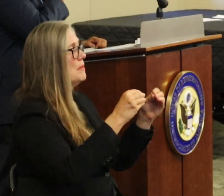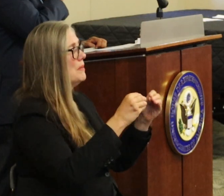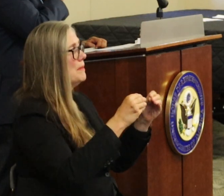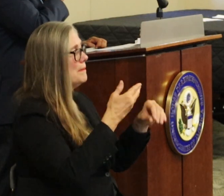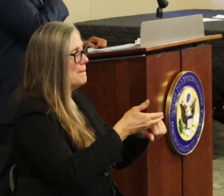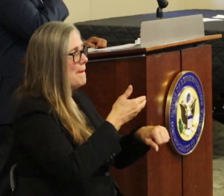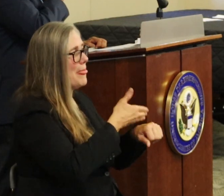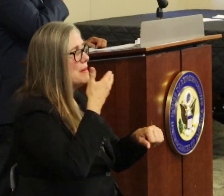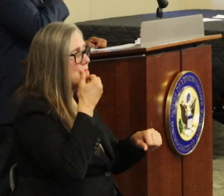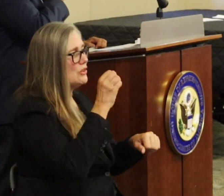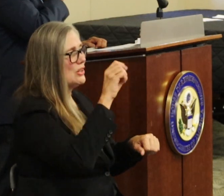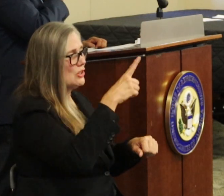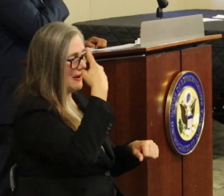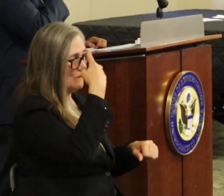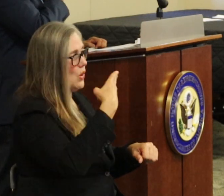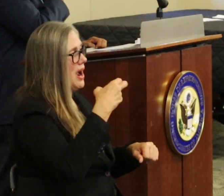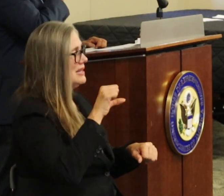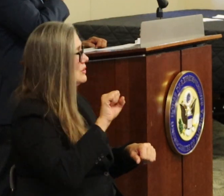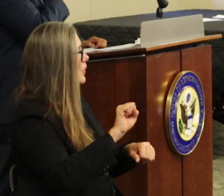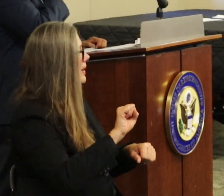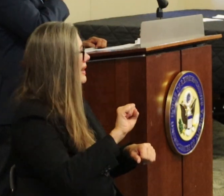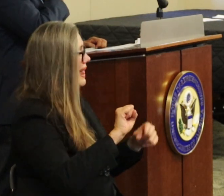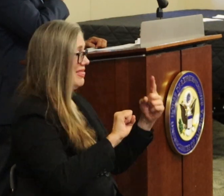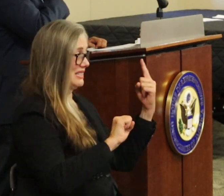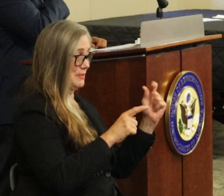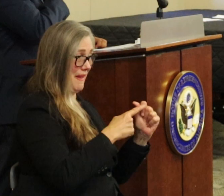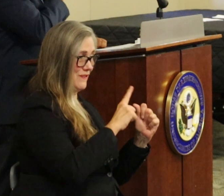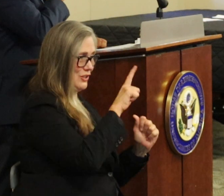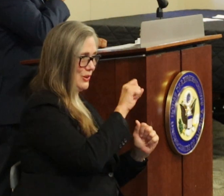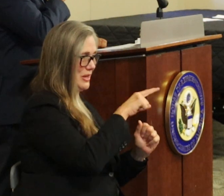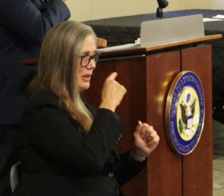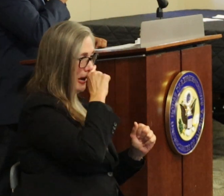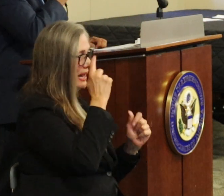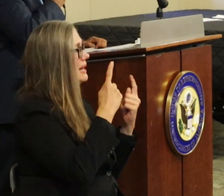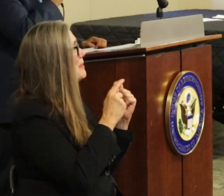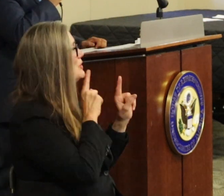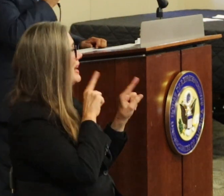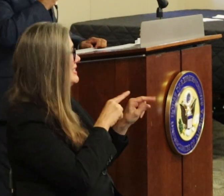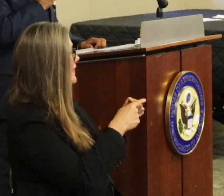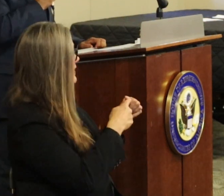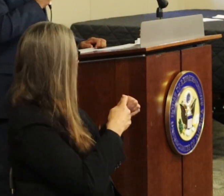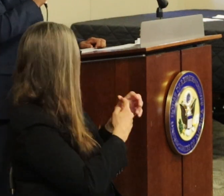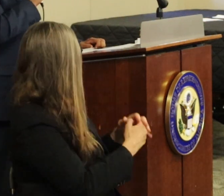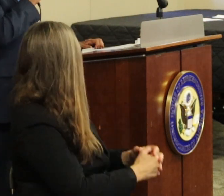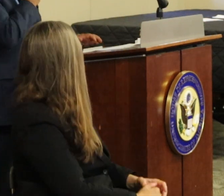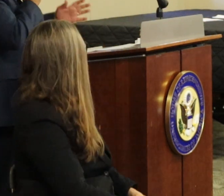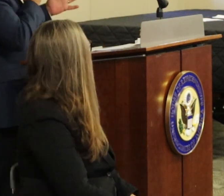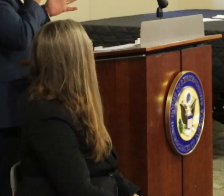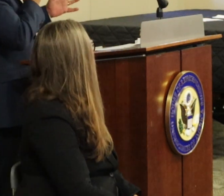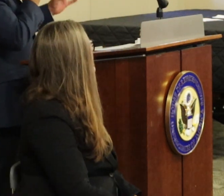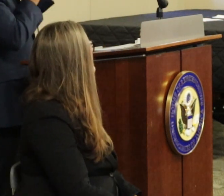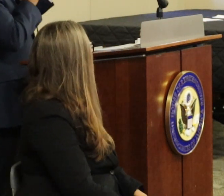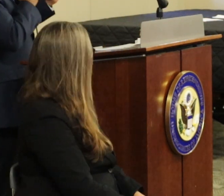is part. I have a second question after this, but I didn't get a chance to build it. All right, let me try to answer that one first. Well, first of all, the